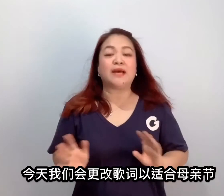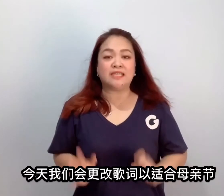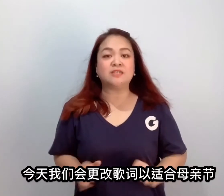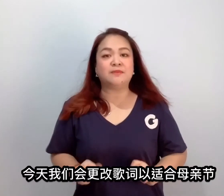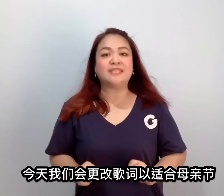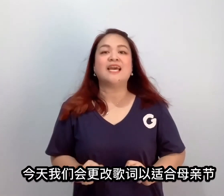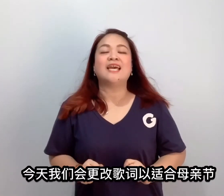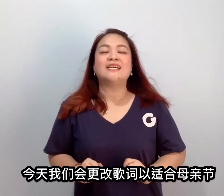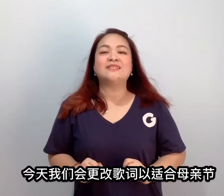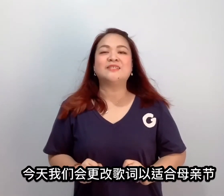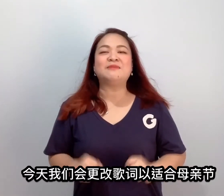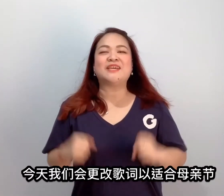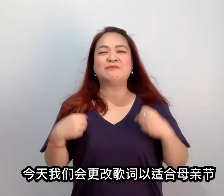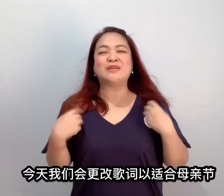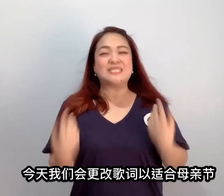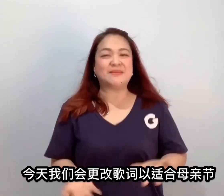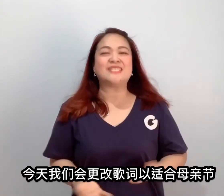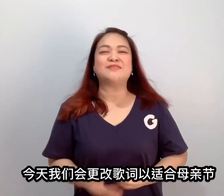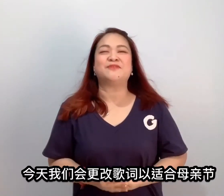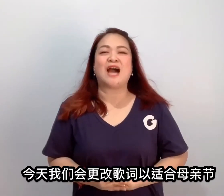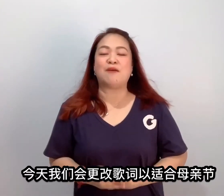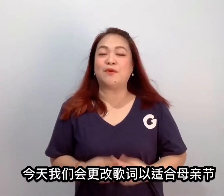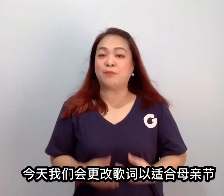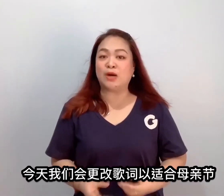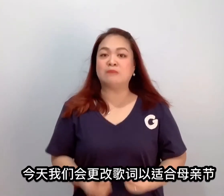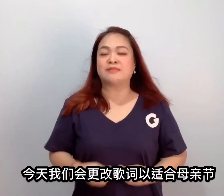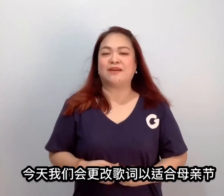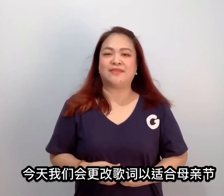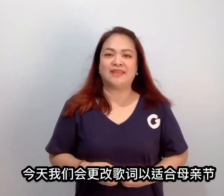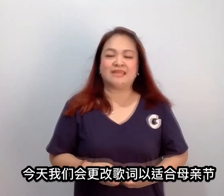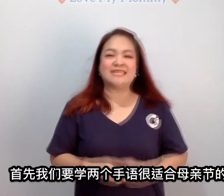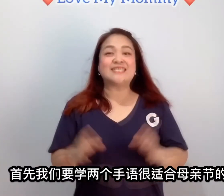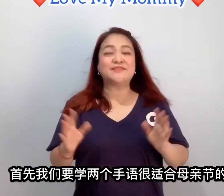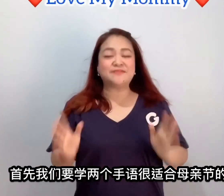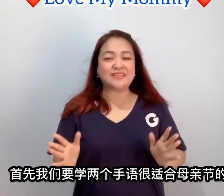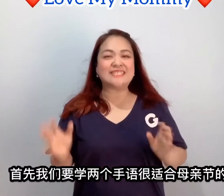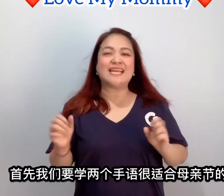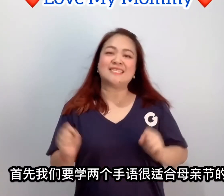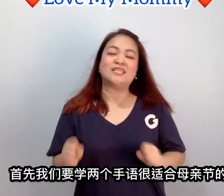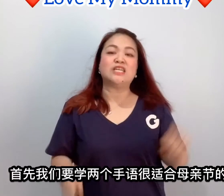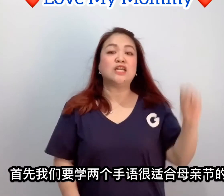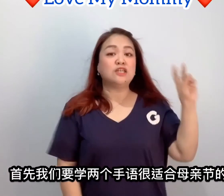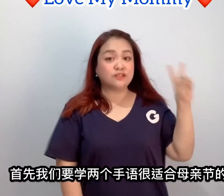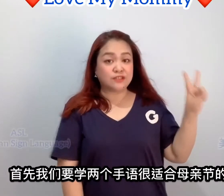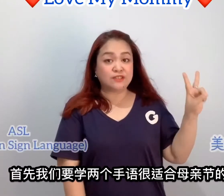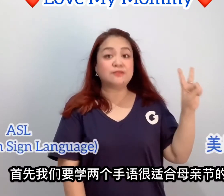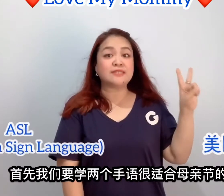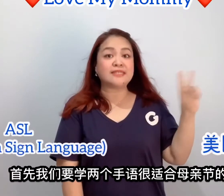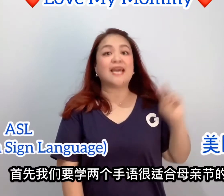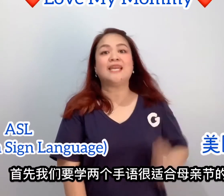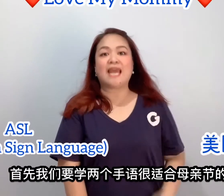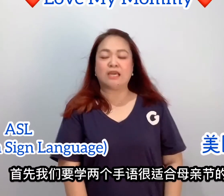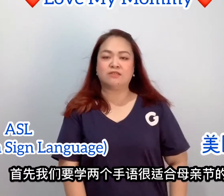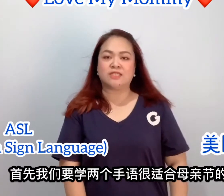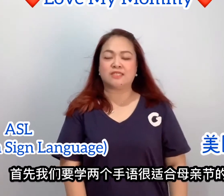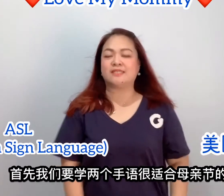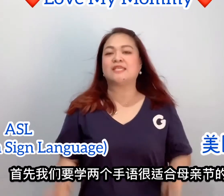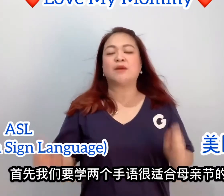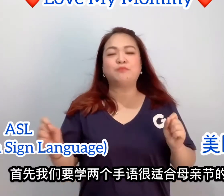bit to make it more special for our moms out there. So first, let's learn two sign languages that's appropriate